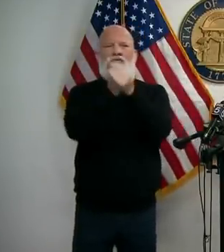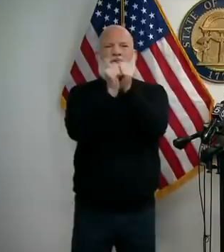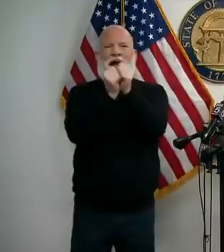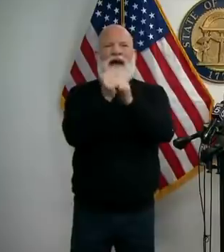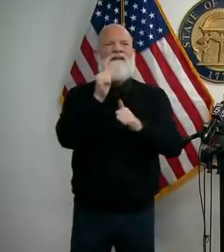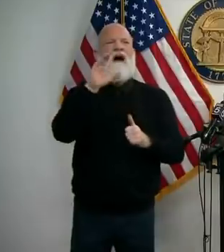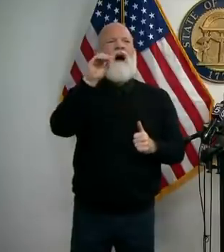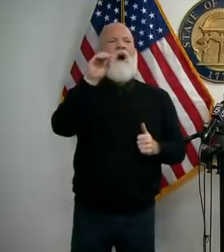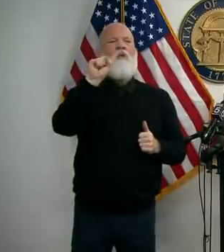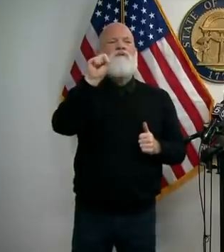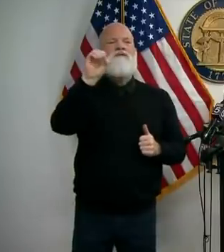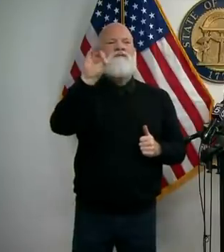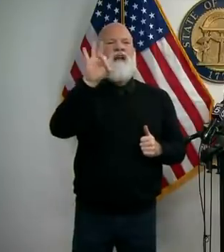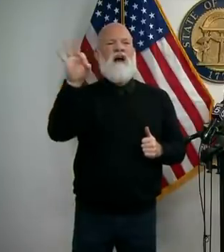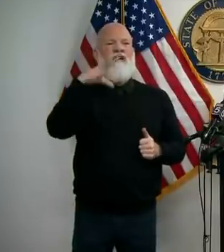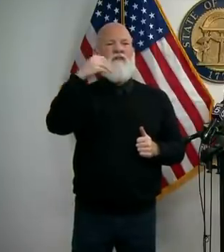race.